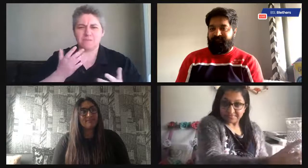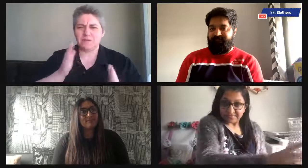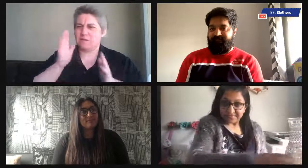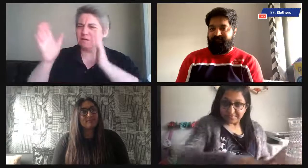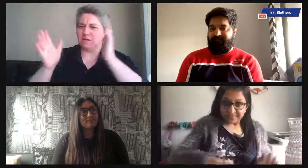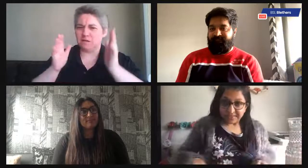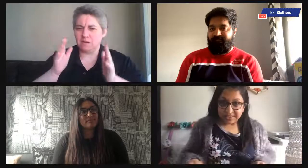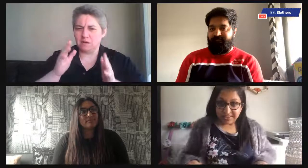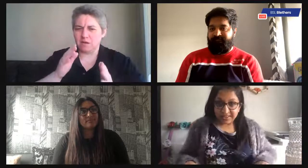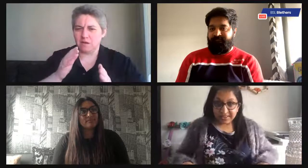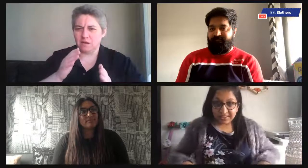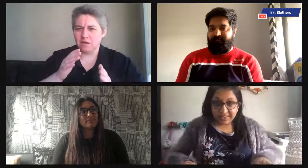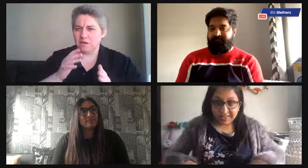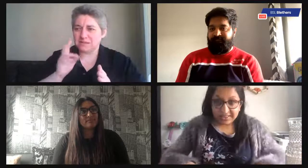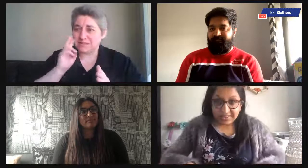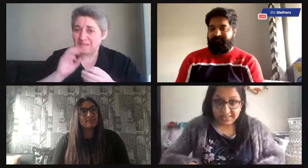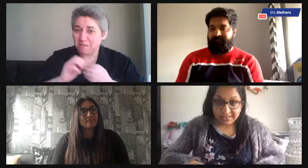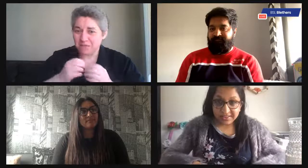it.